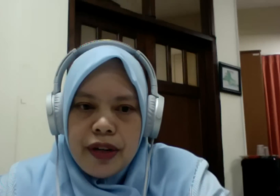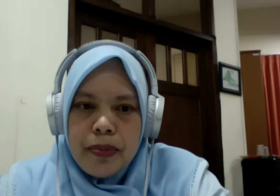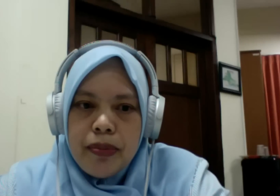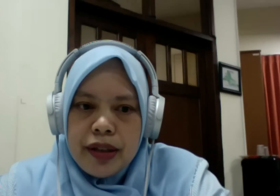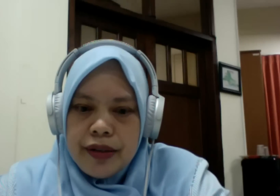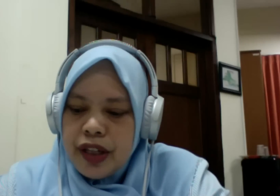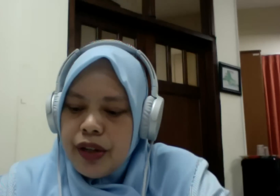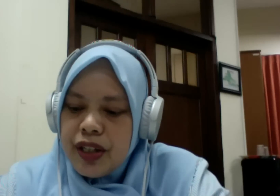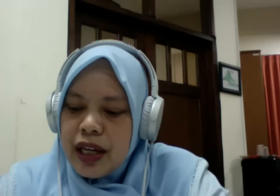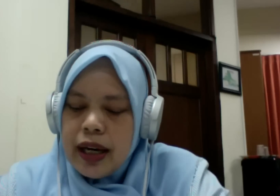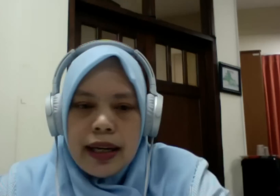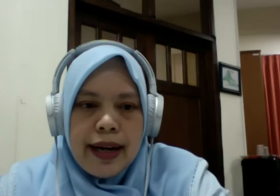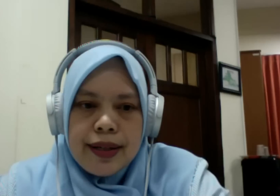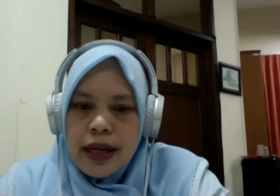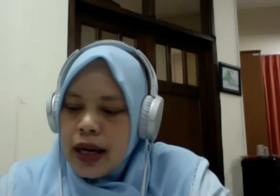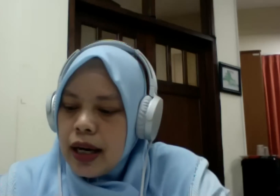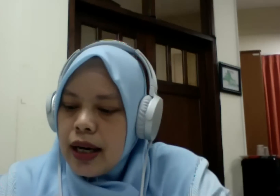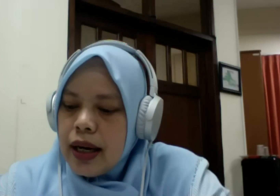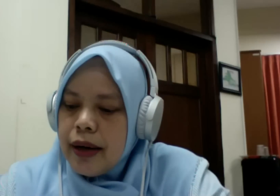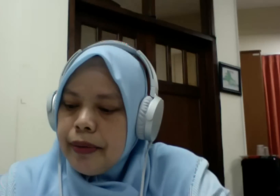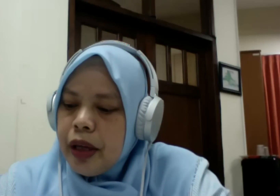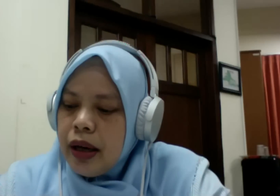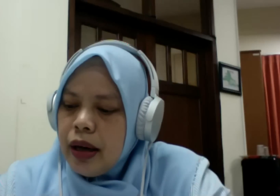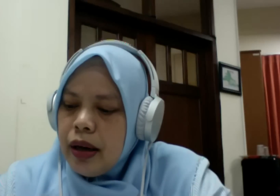of Republic of Indonesia. And last,